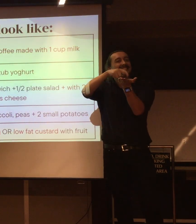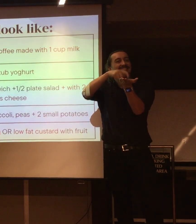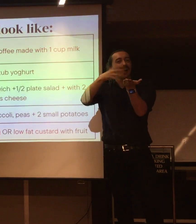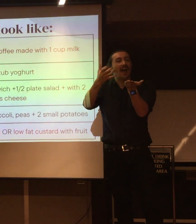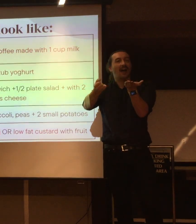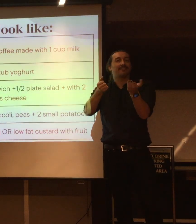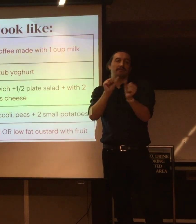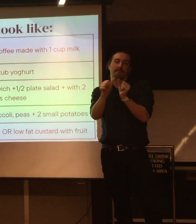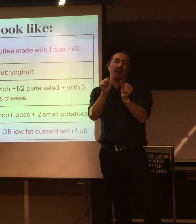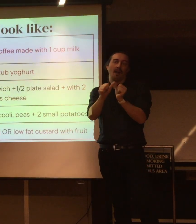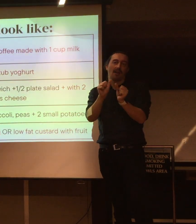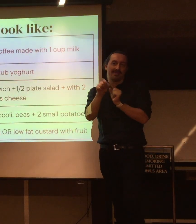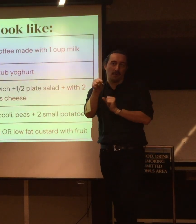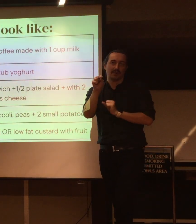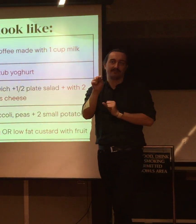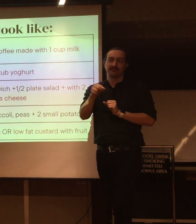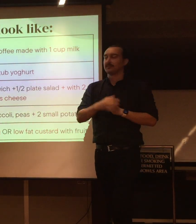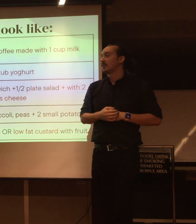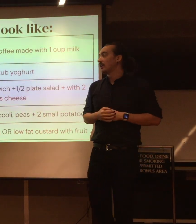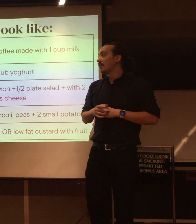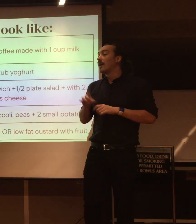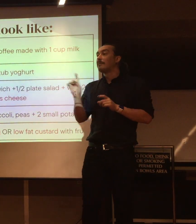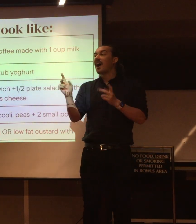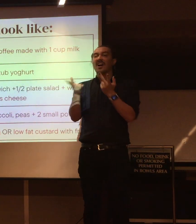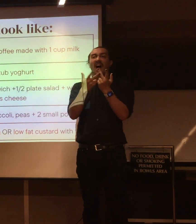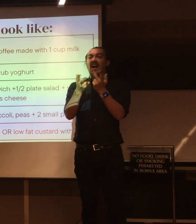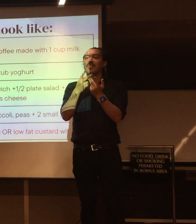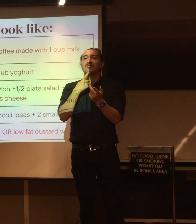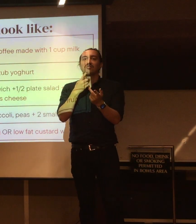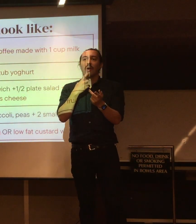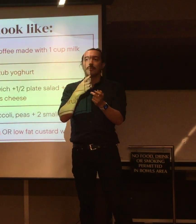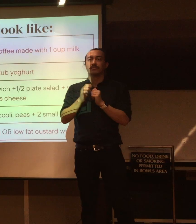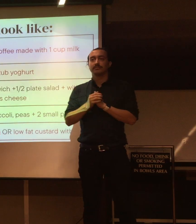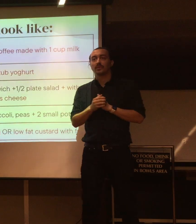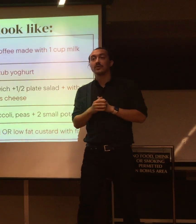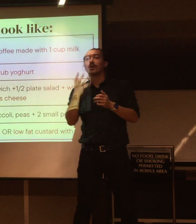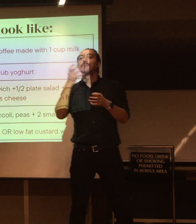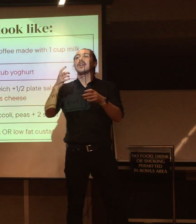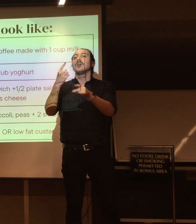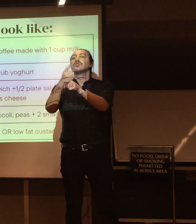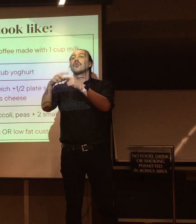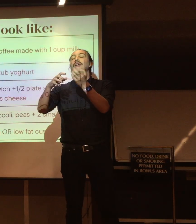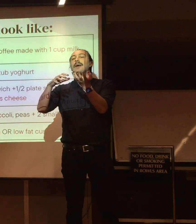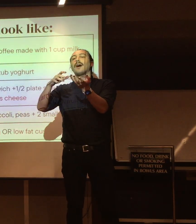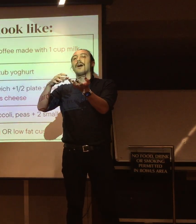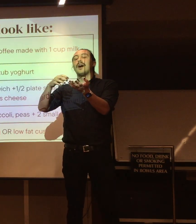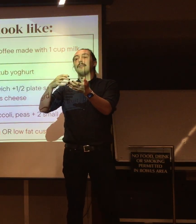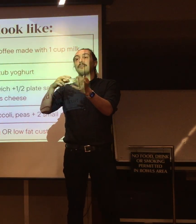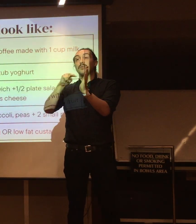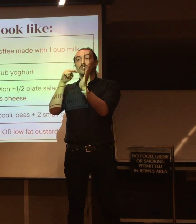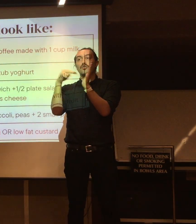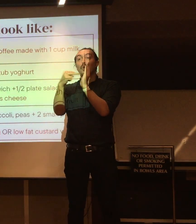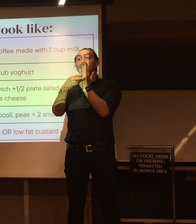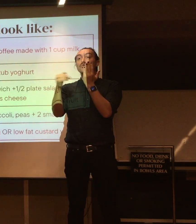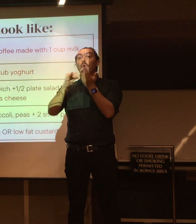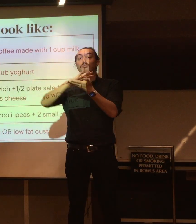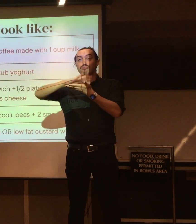is best. But there are other brands of bread. Talking about